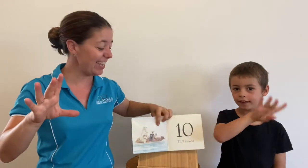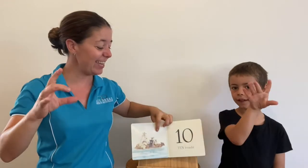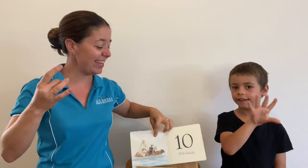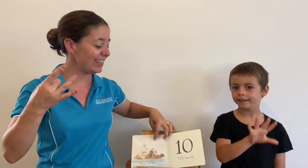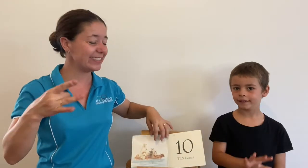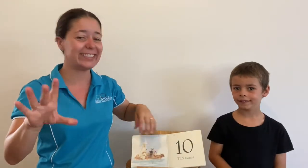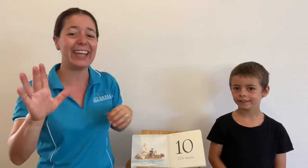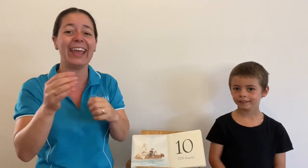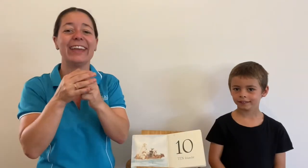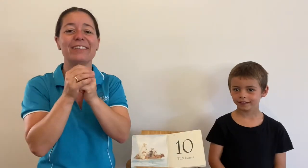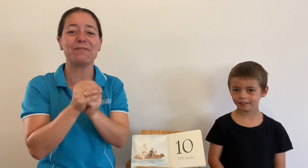10. 10